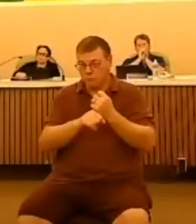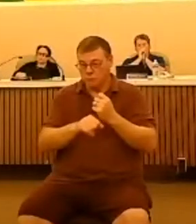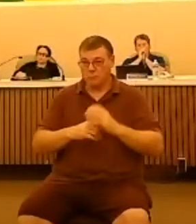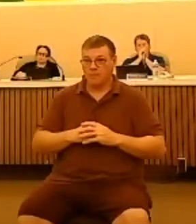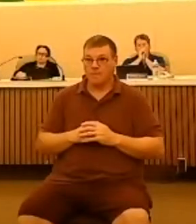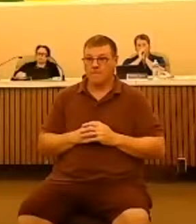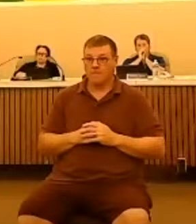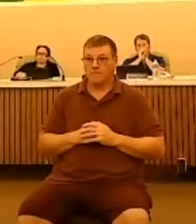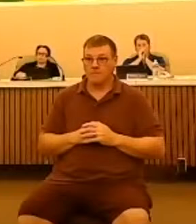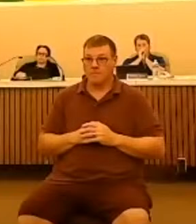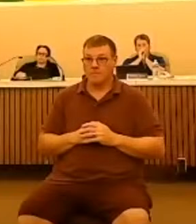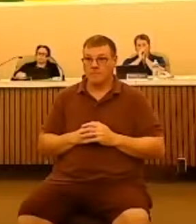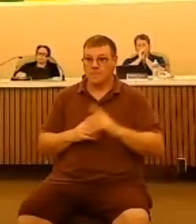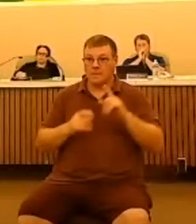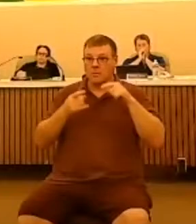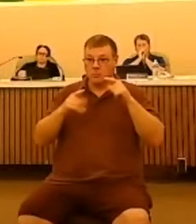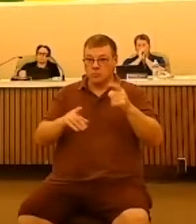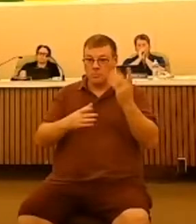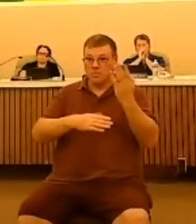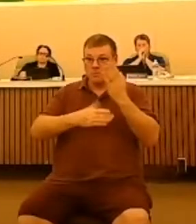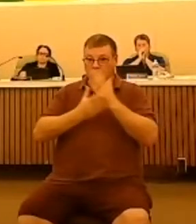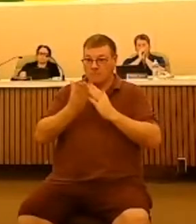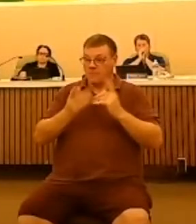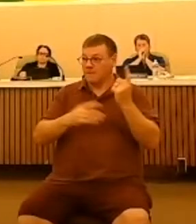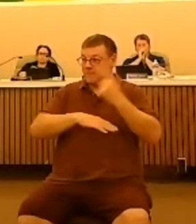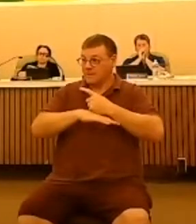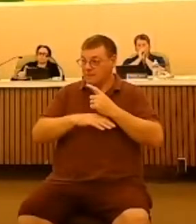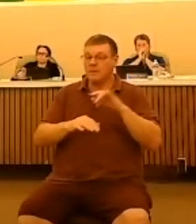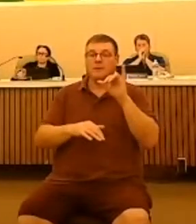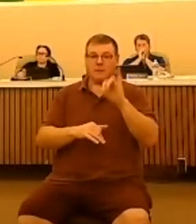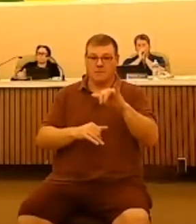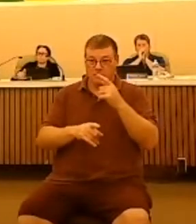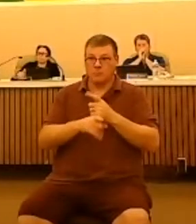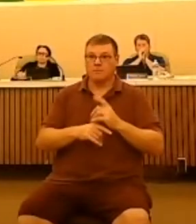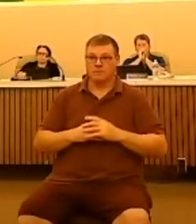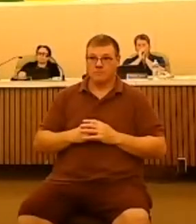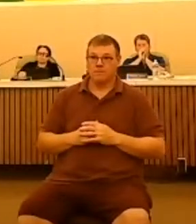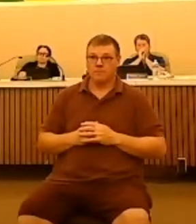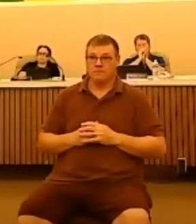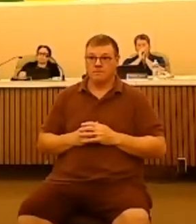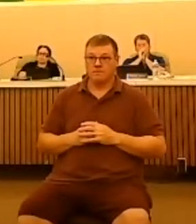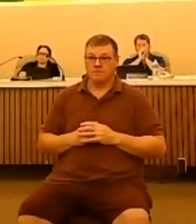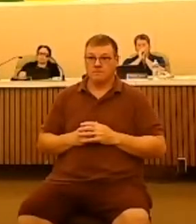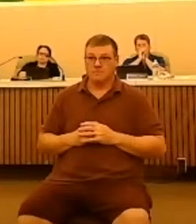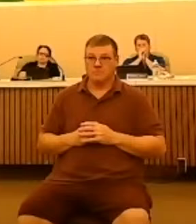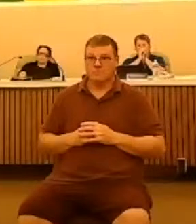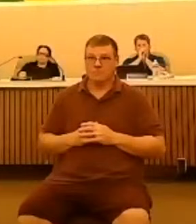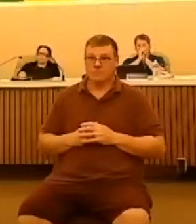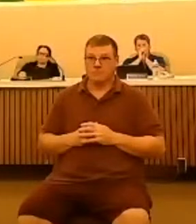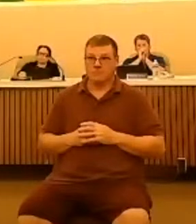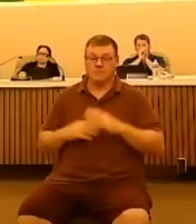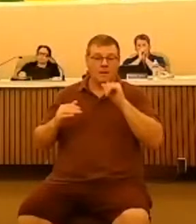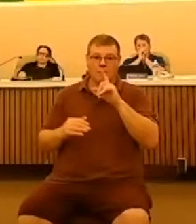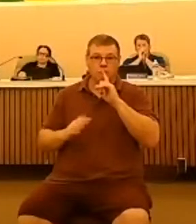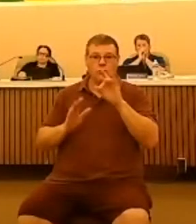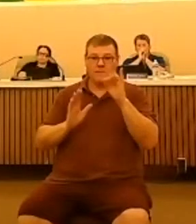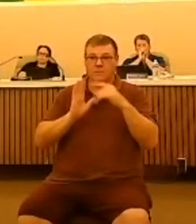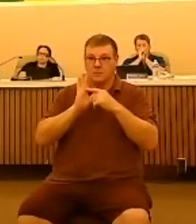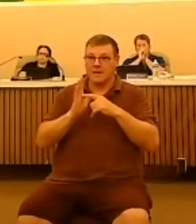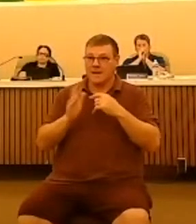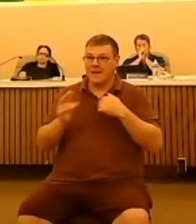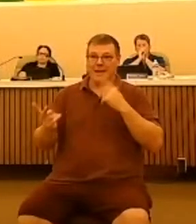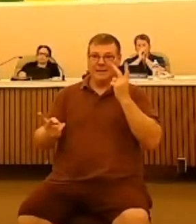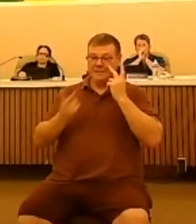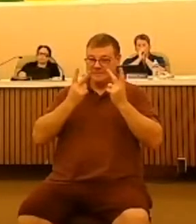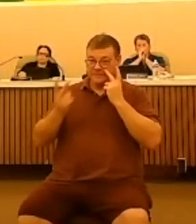During segmented portions of the day, correct? That's correct. Okay, well, I don't know if that's a true reflection because I live there and I see